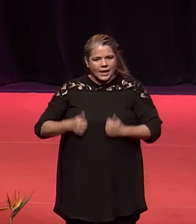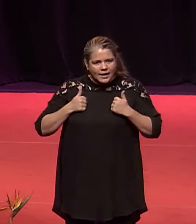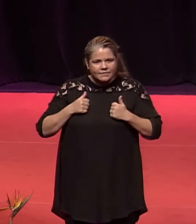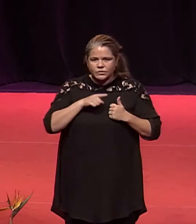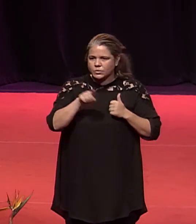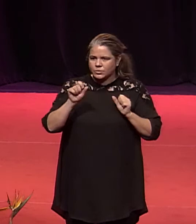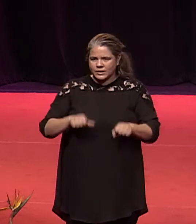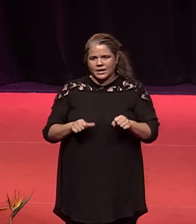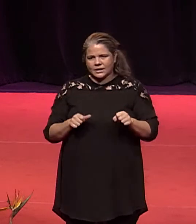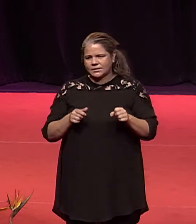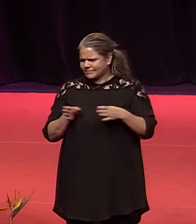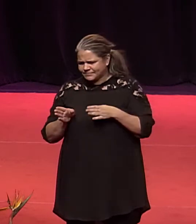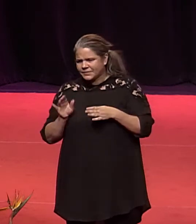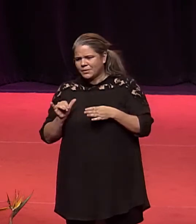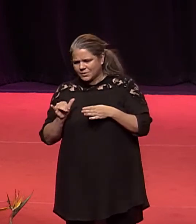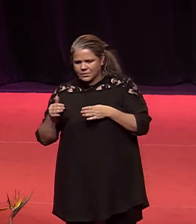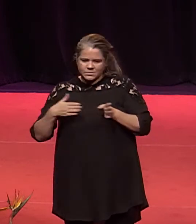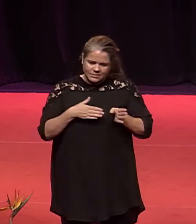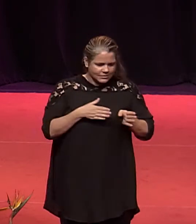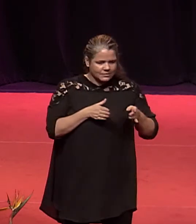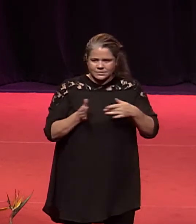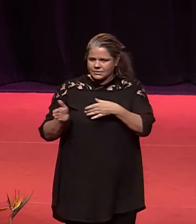reinvent yourself over and over again.